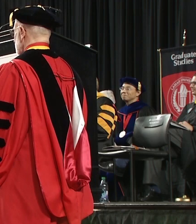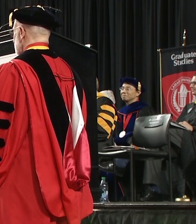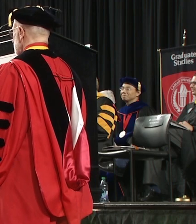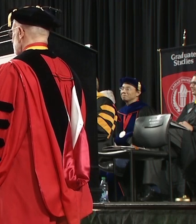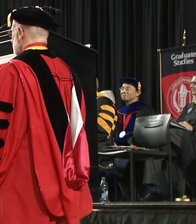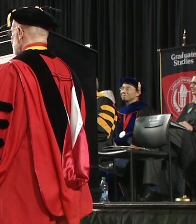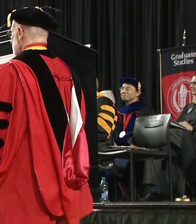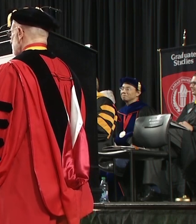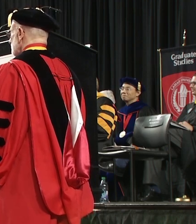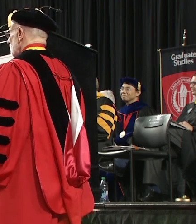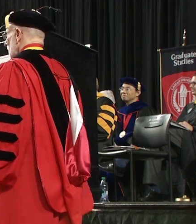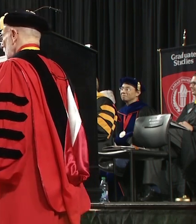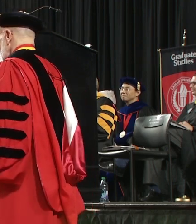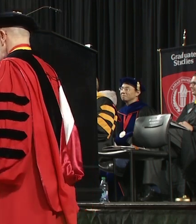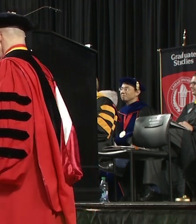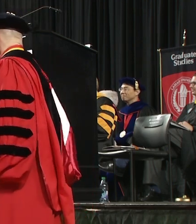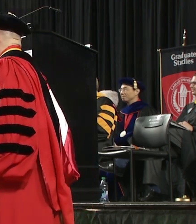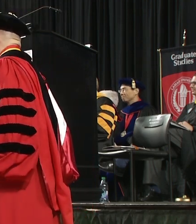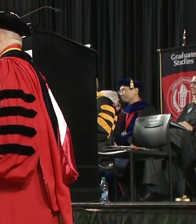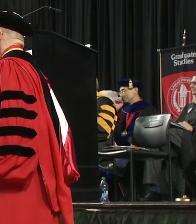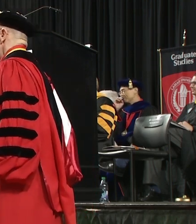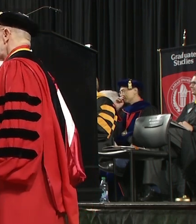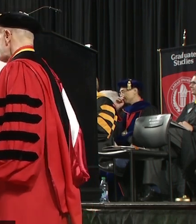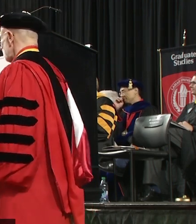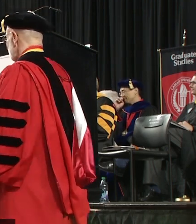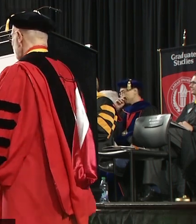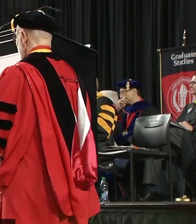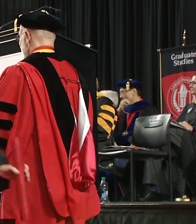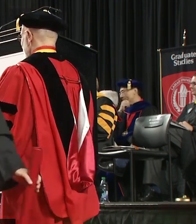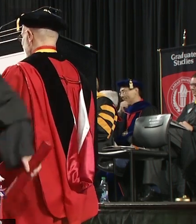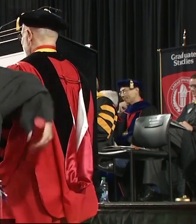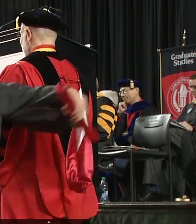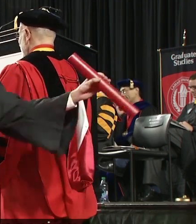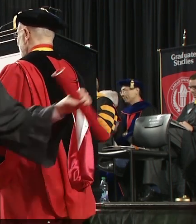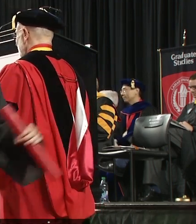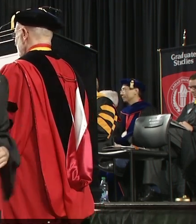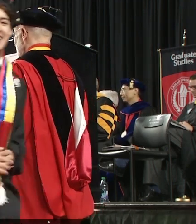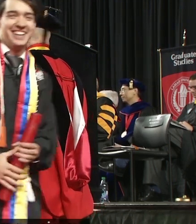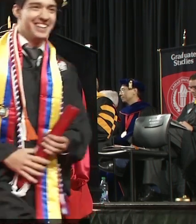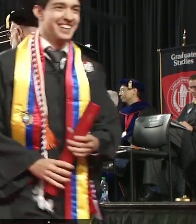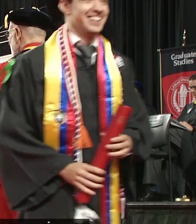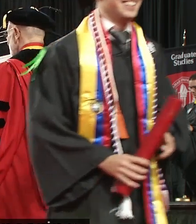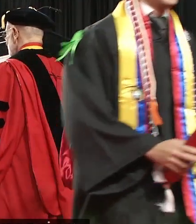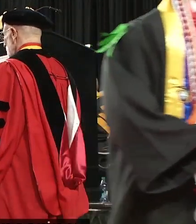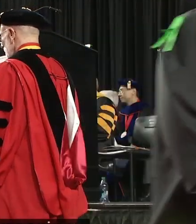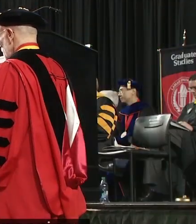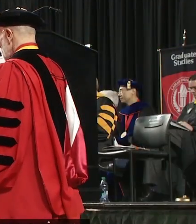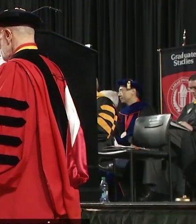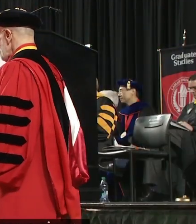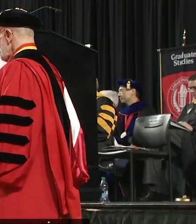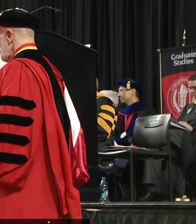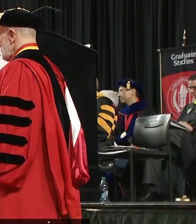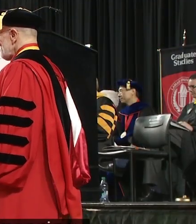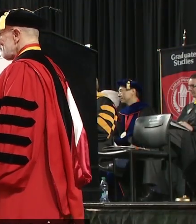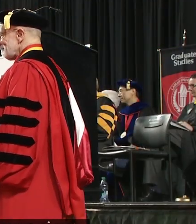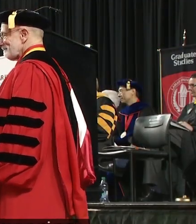Bachelor of Science in Electrical Engineering, Clint Joseph Jordan, summa cum laude.